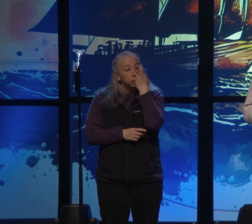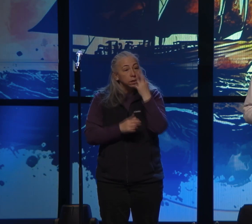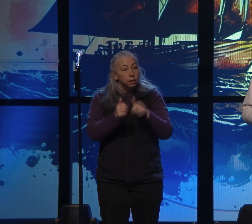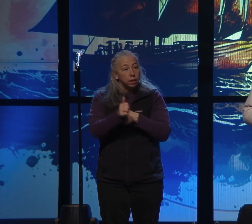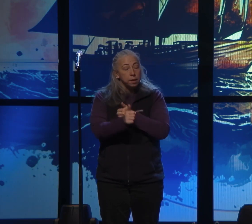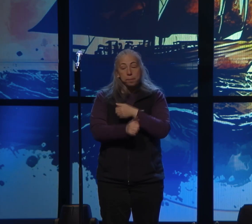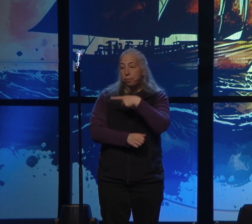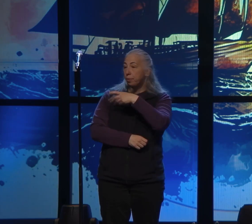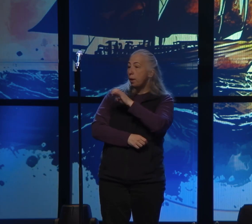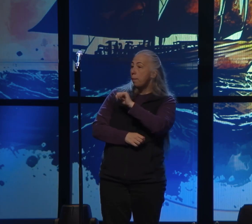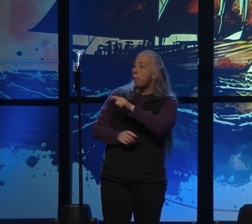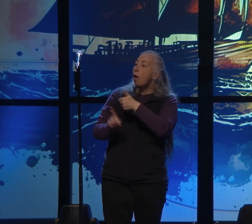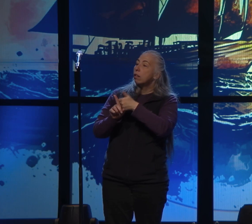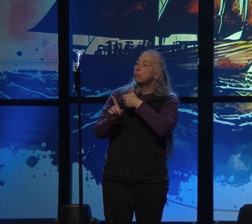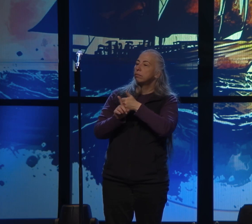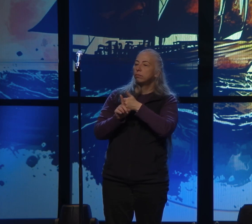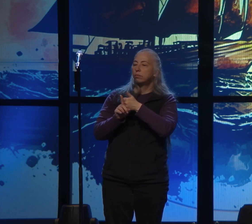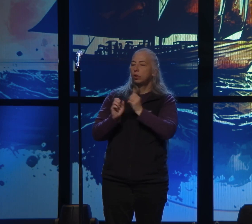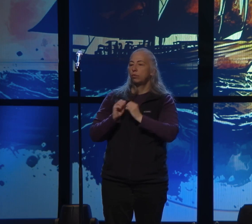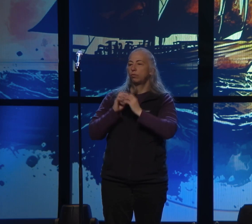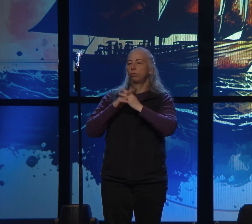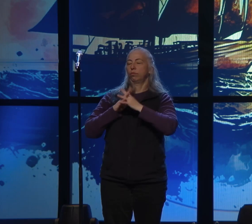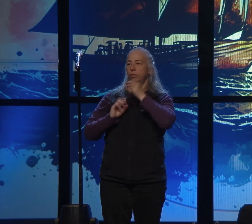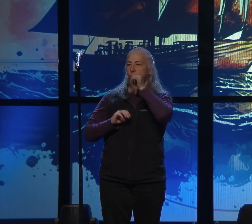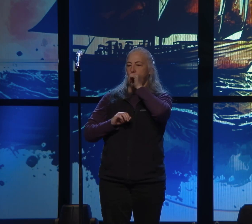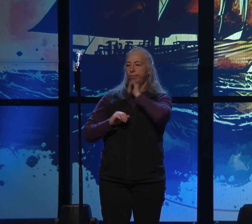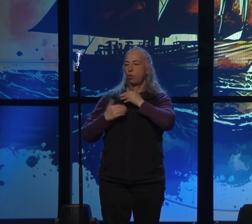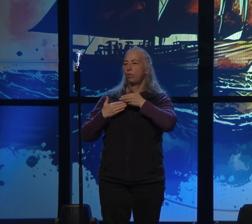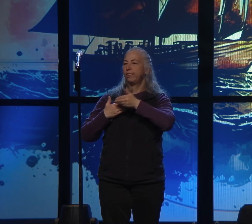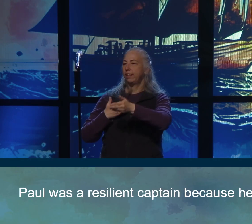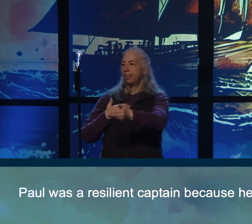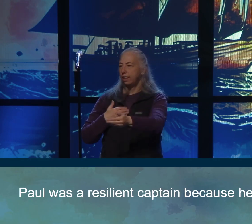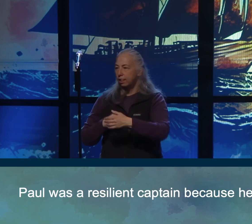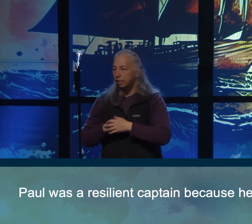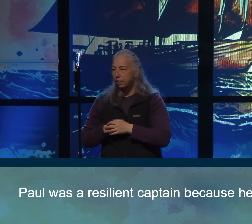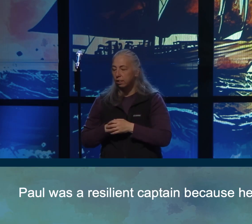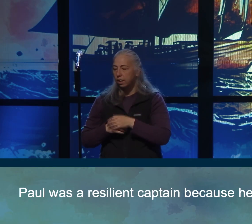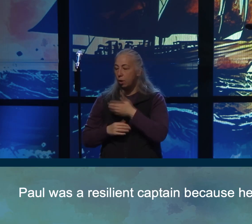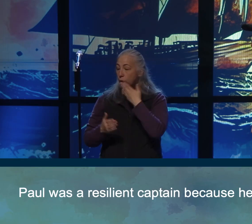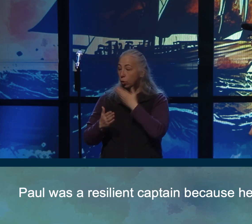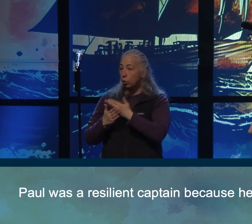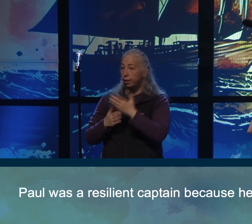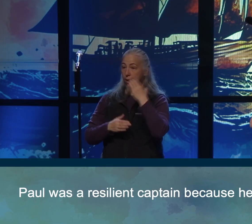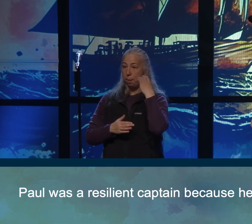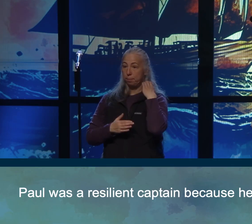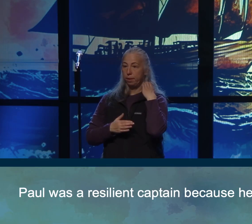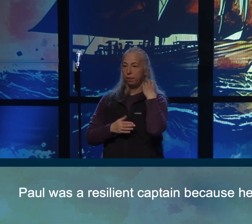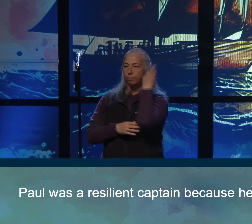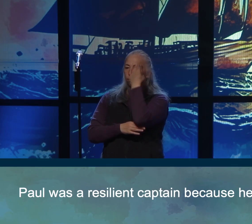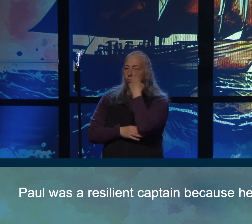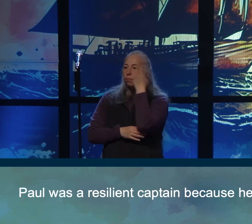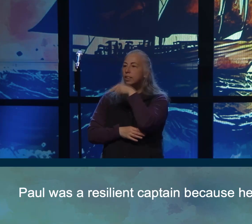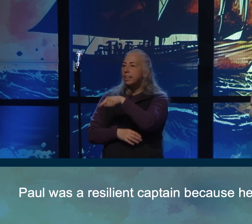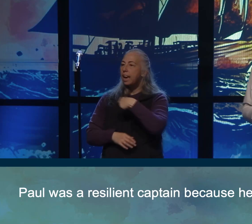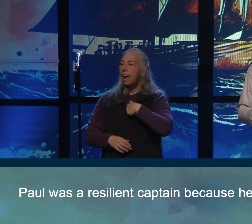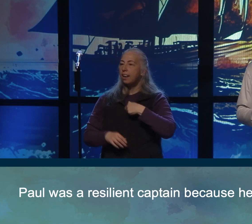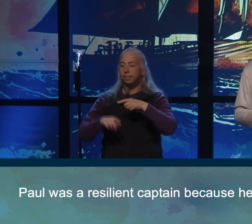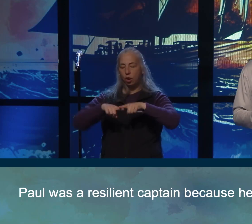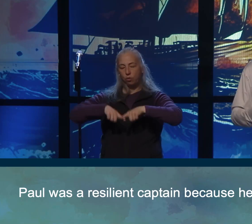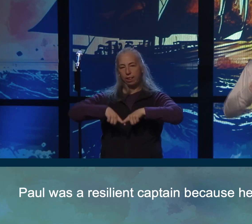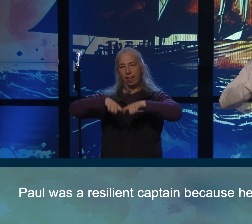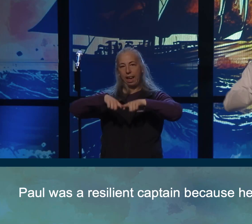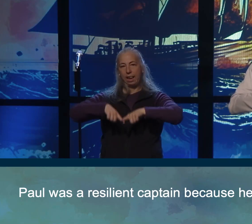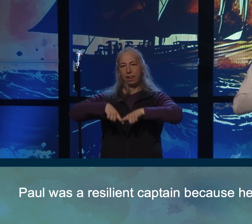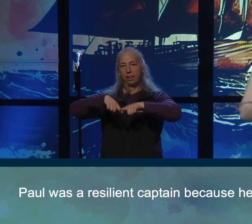and he was a resilient captain because he had what I call a reliant I. That's the letter